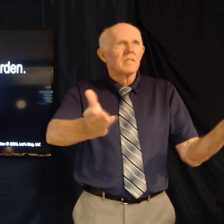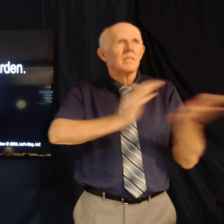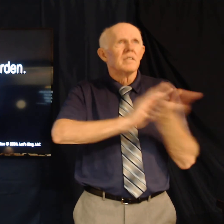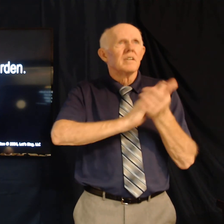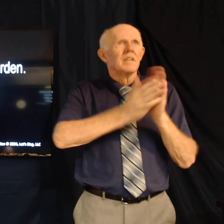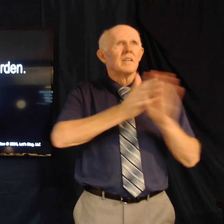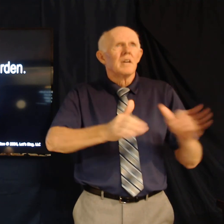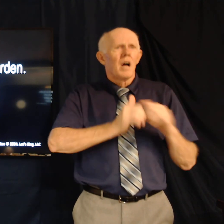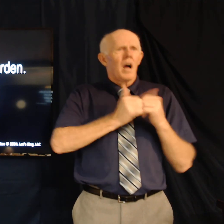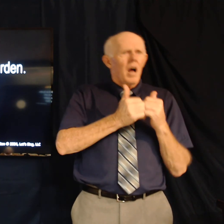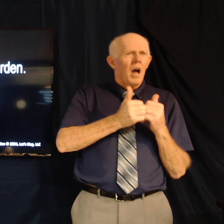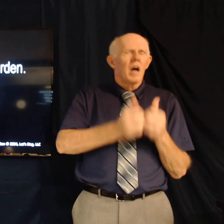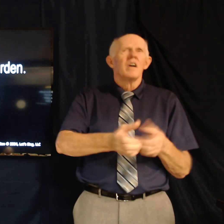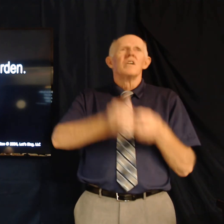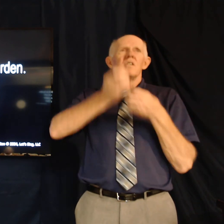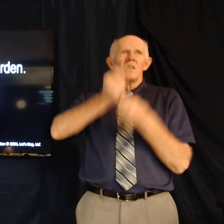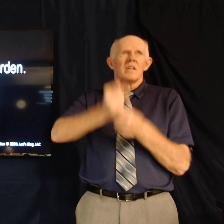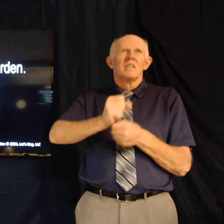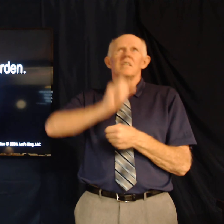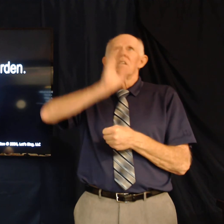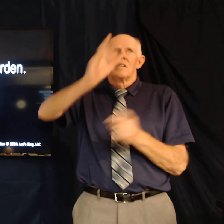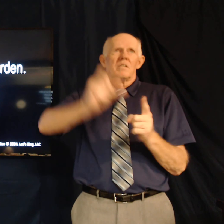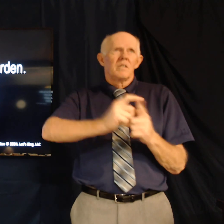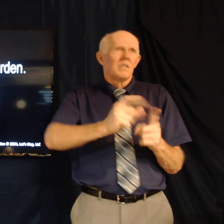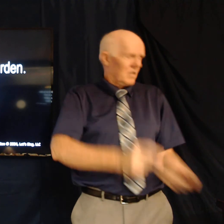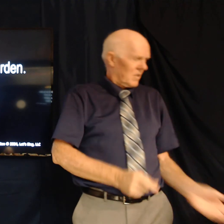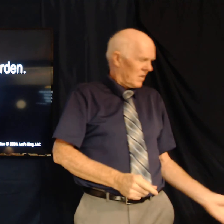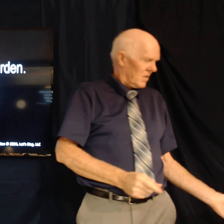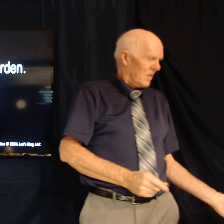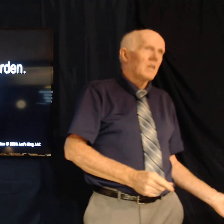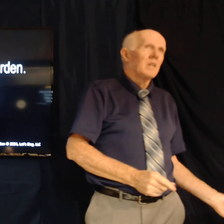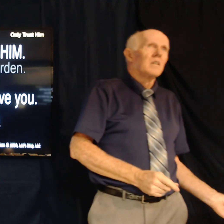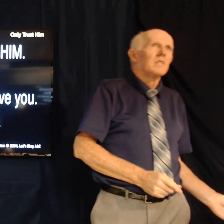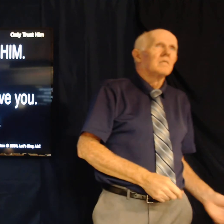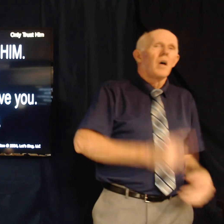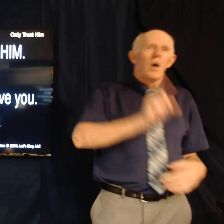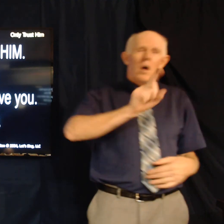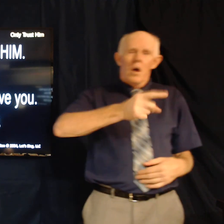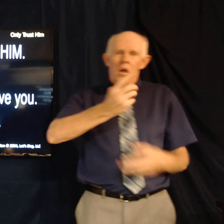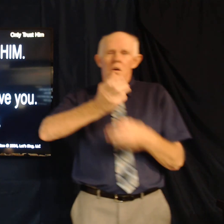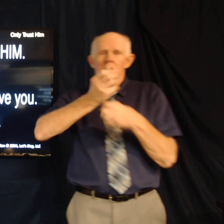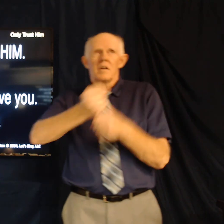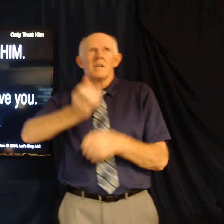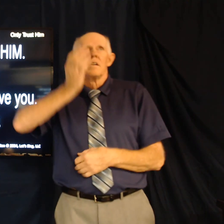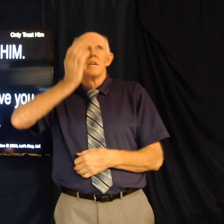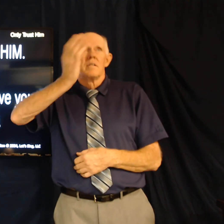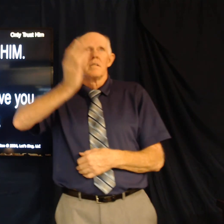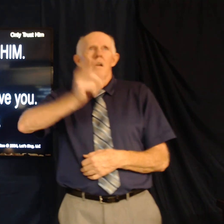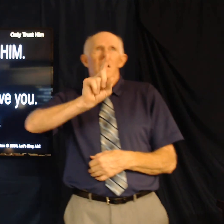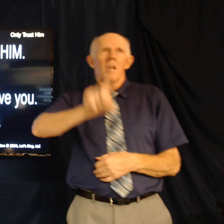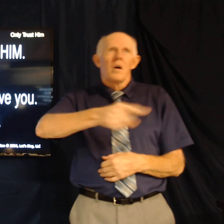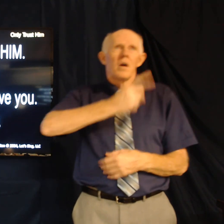you peace. How? Trusting in His Word. Only trust Him.